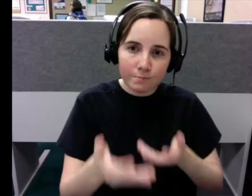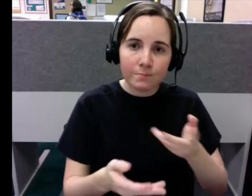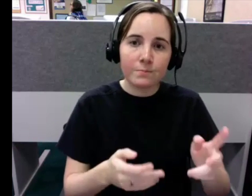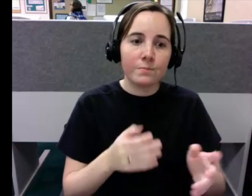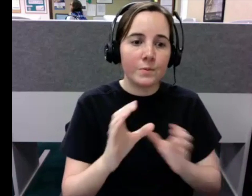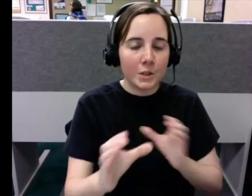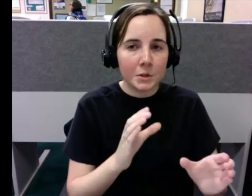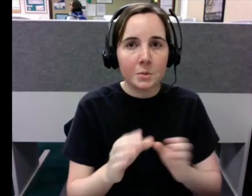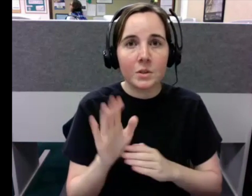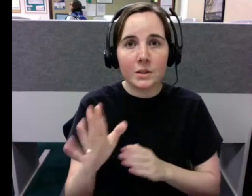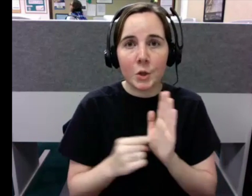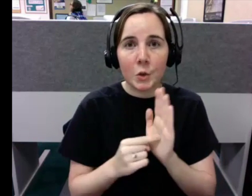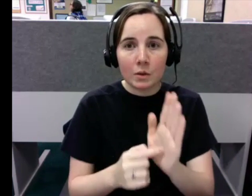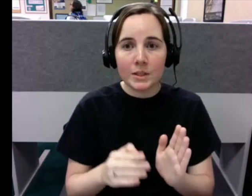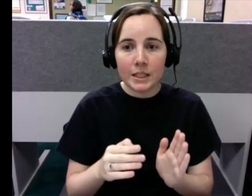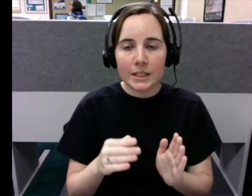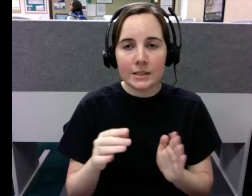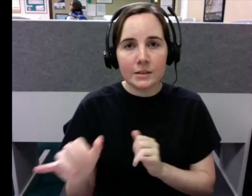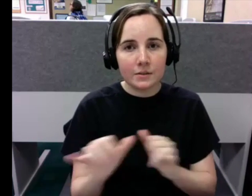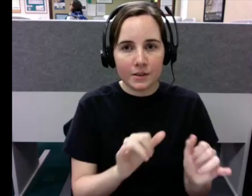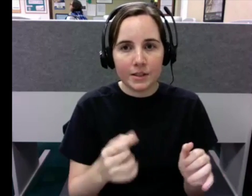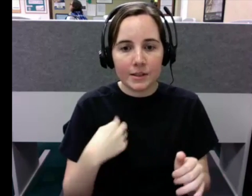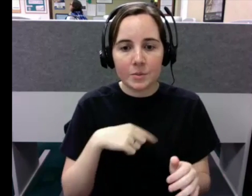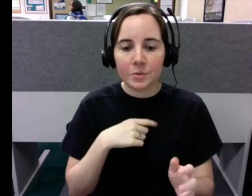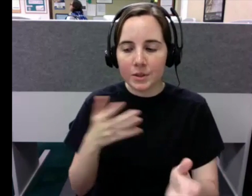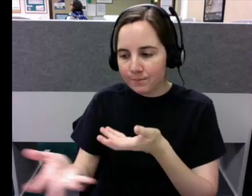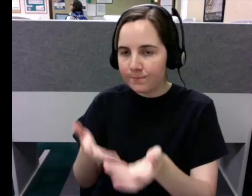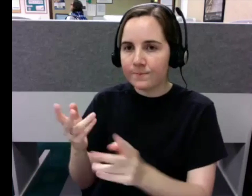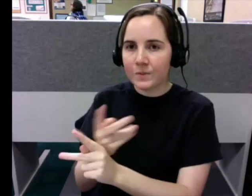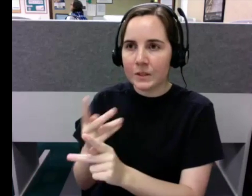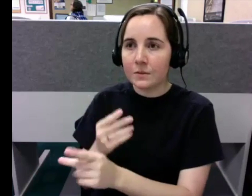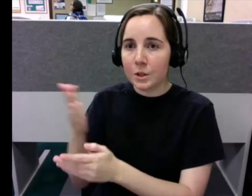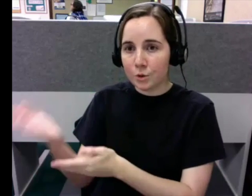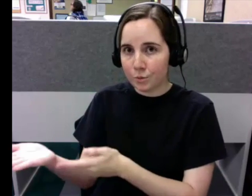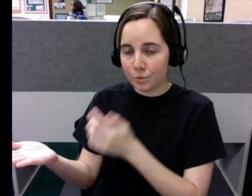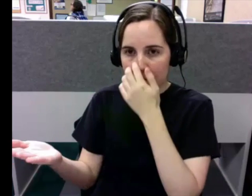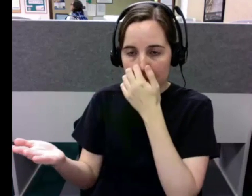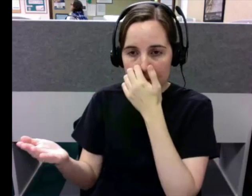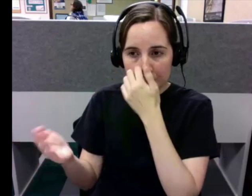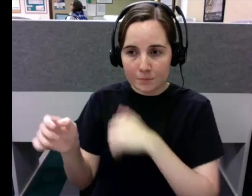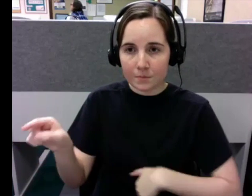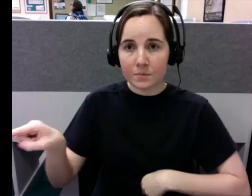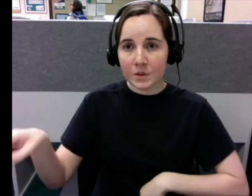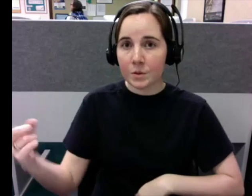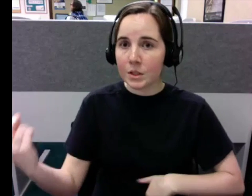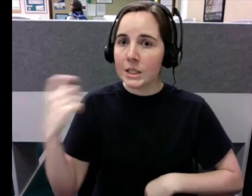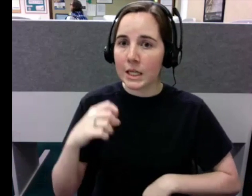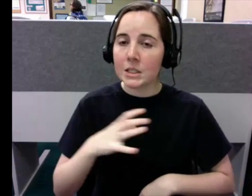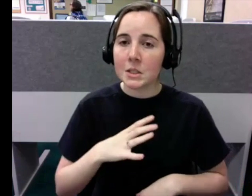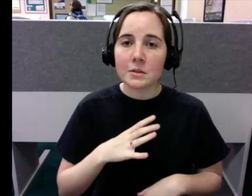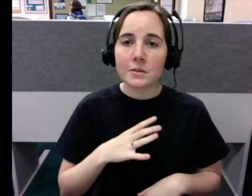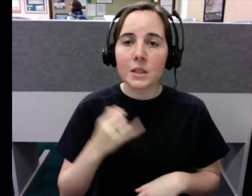Ask us if you want to find out how you can appoint someone to act on your behalf. You also can find more information